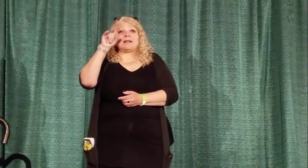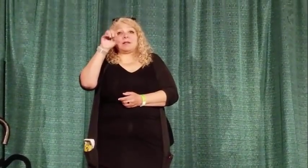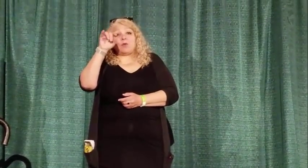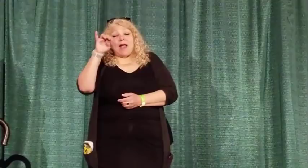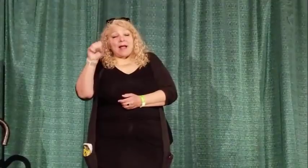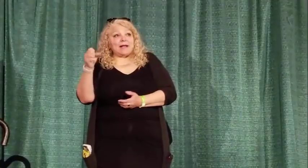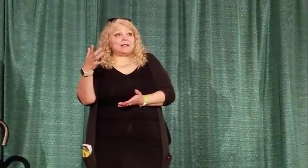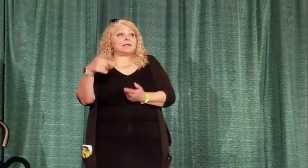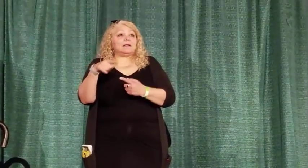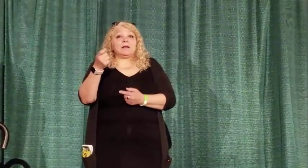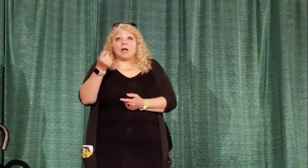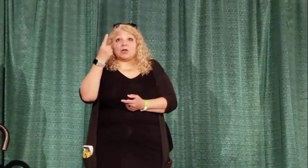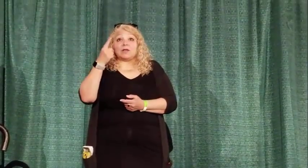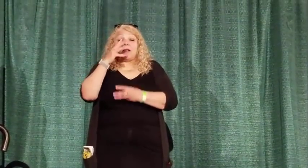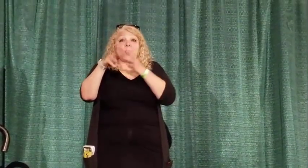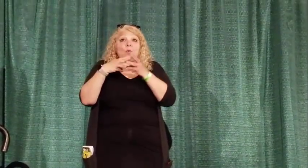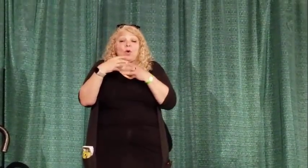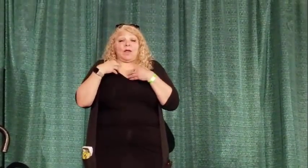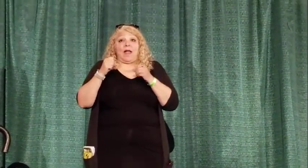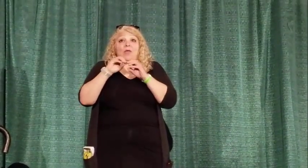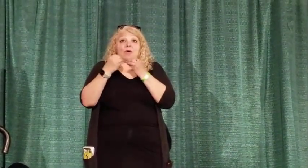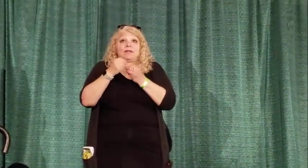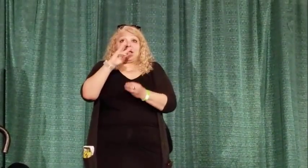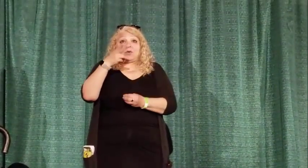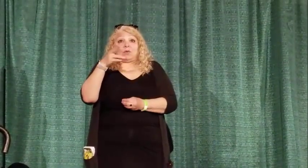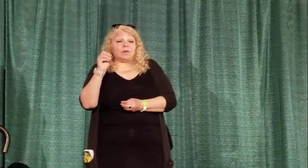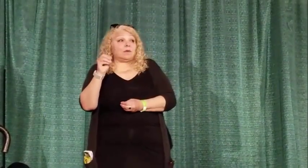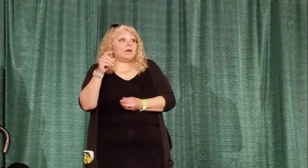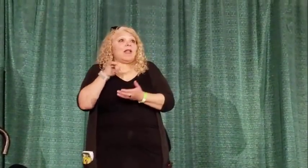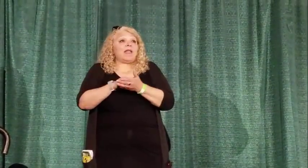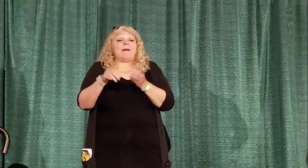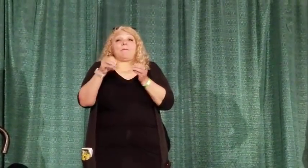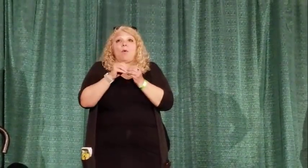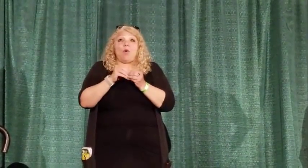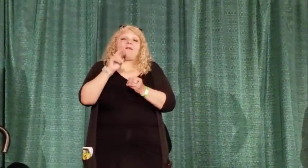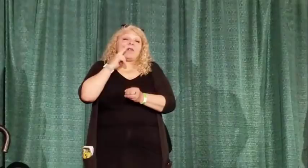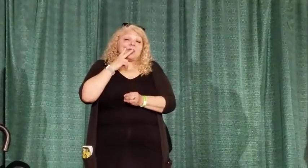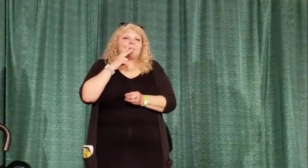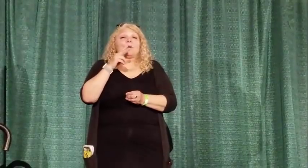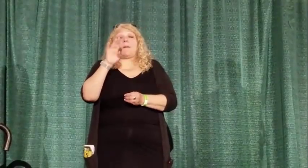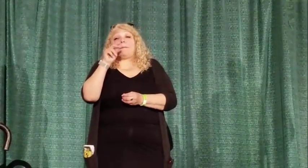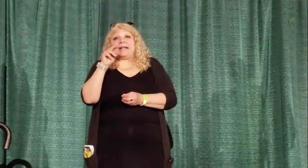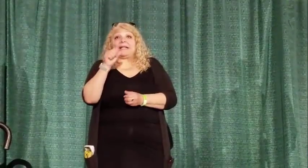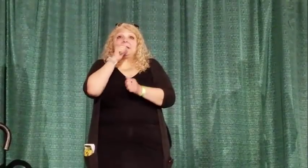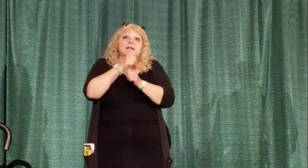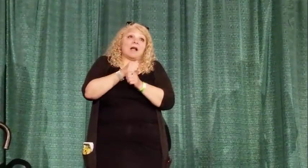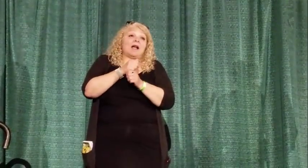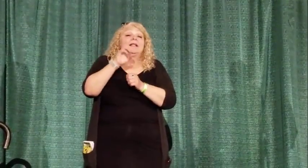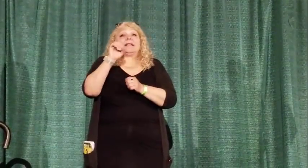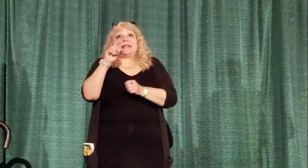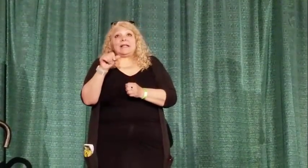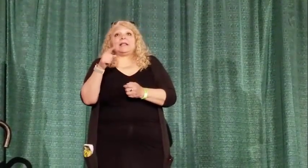facts accepted by the World Health Organization. That more vegetables, beans, nuts, fresh fruits, these plant foods